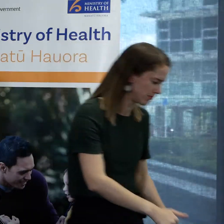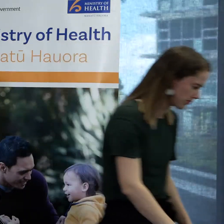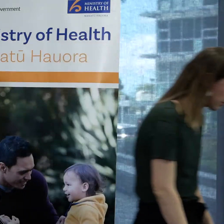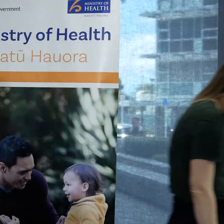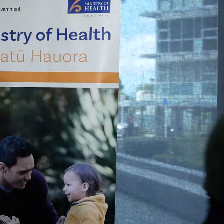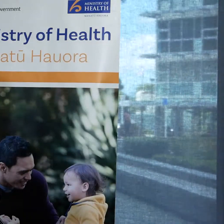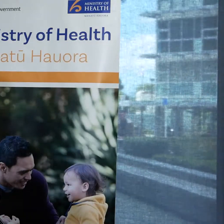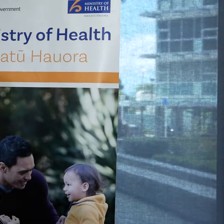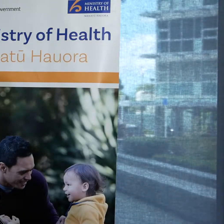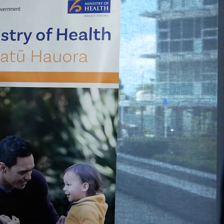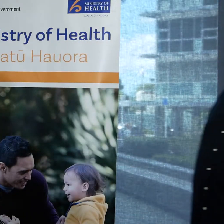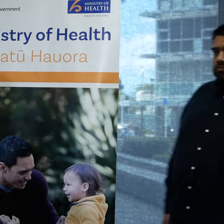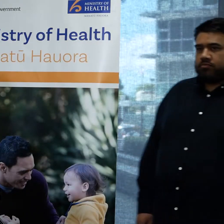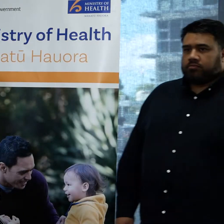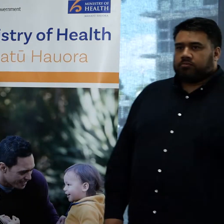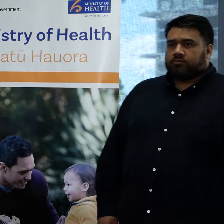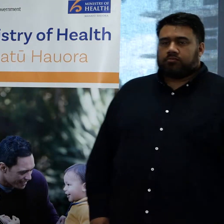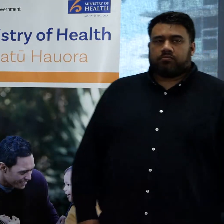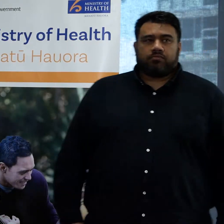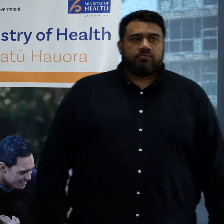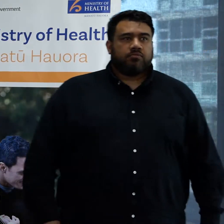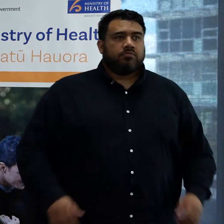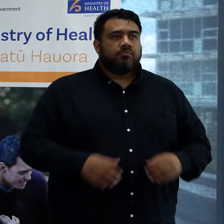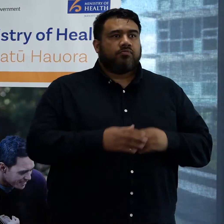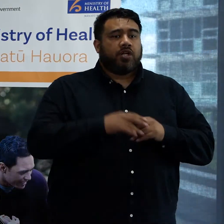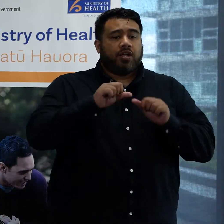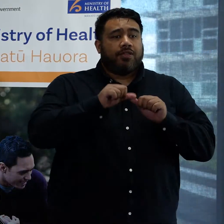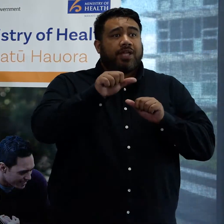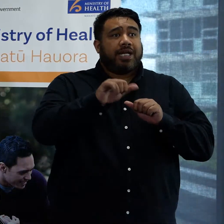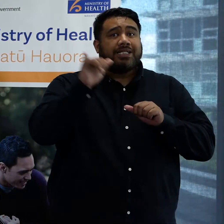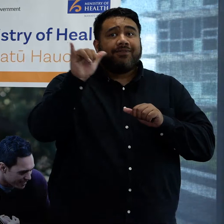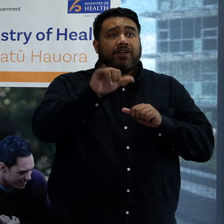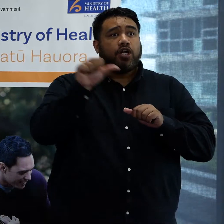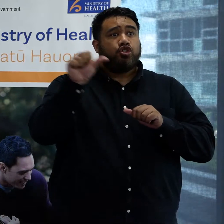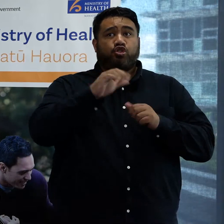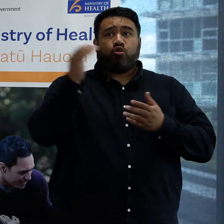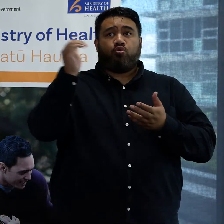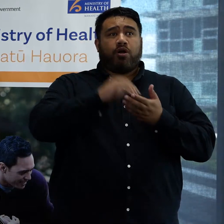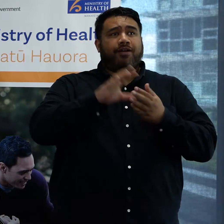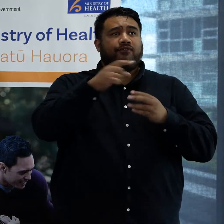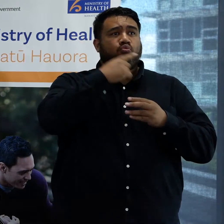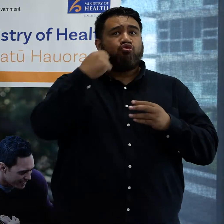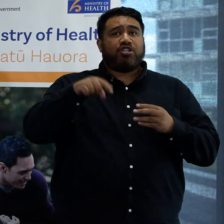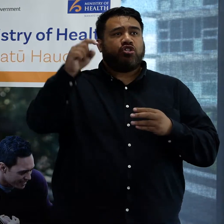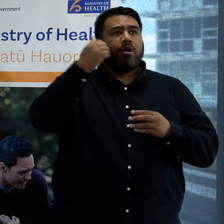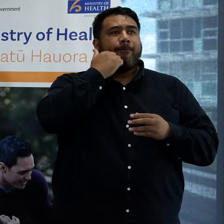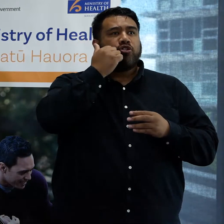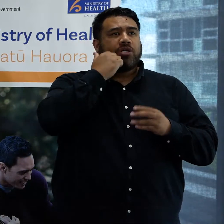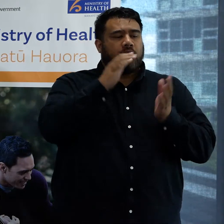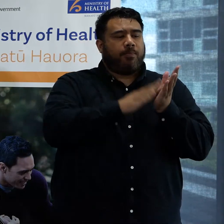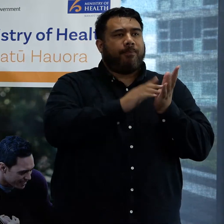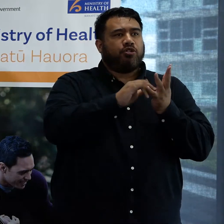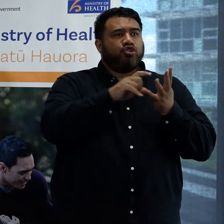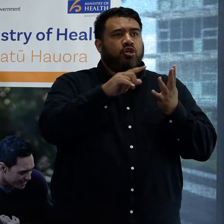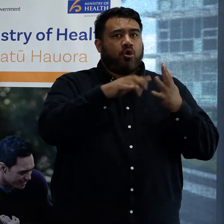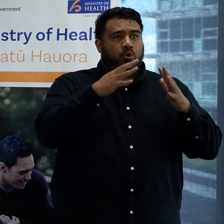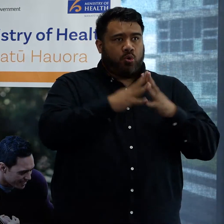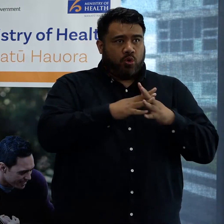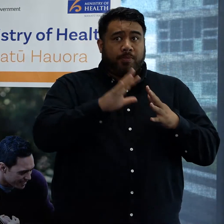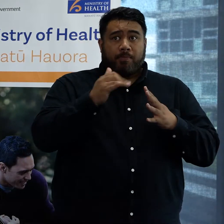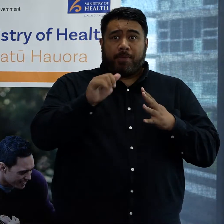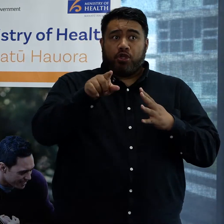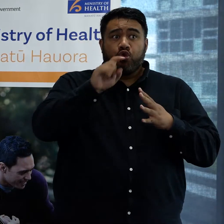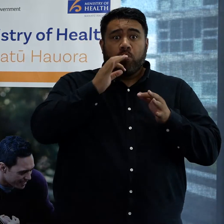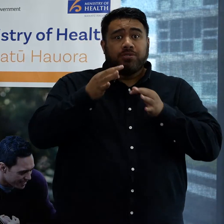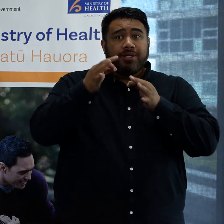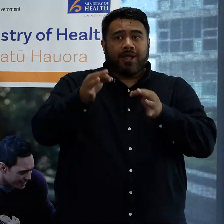if the next flight of fishermen from Moscow will be delayed? So that's a decision that sits with MPI and